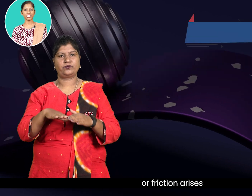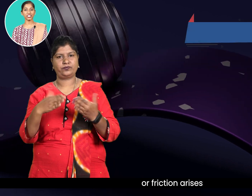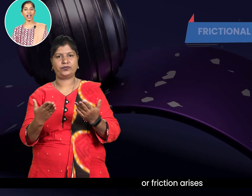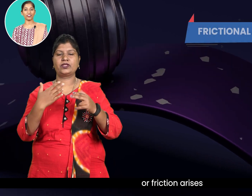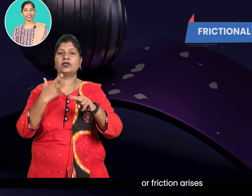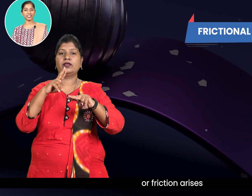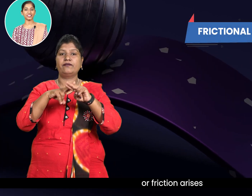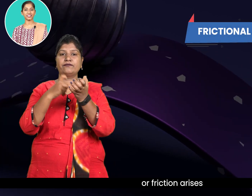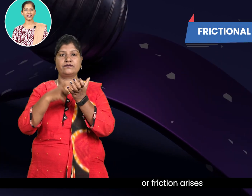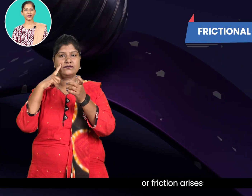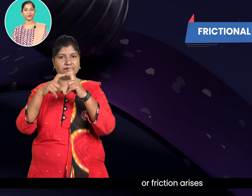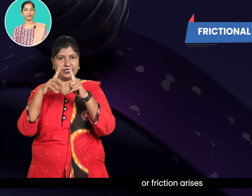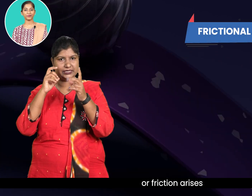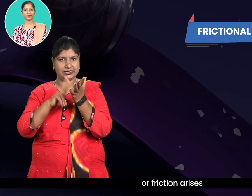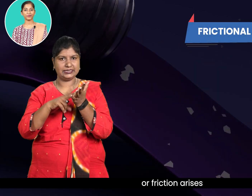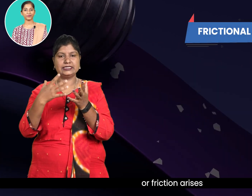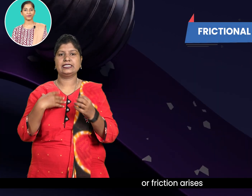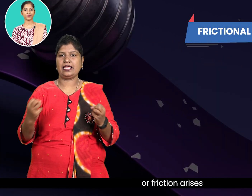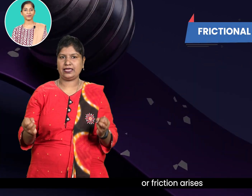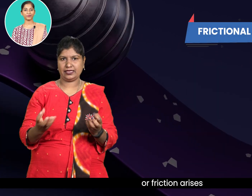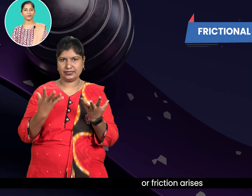or friction arises